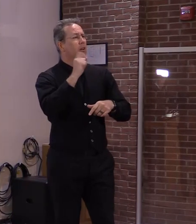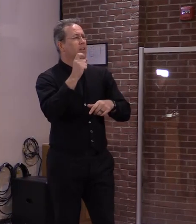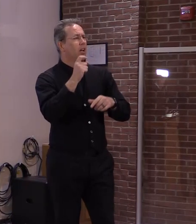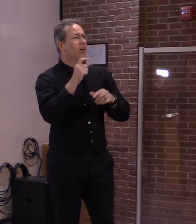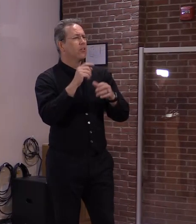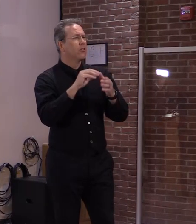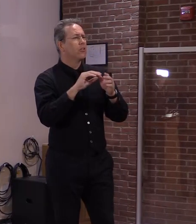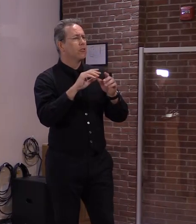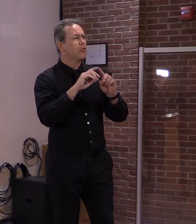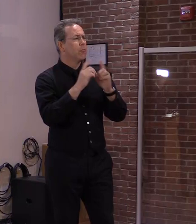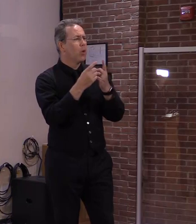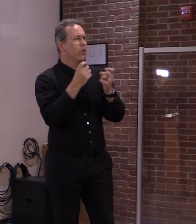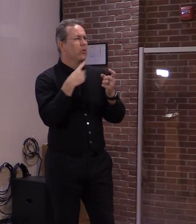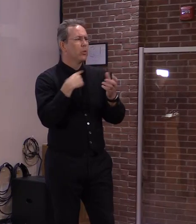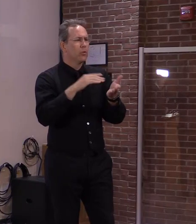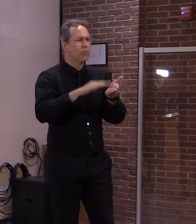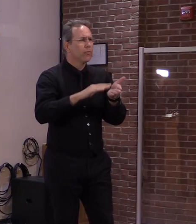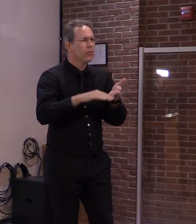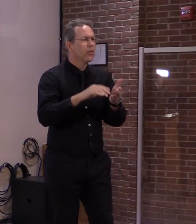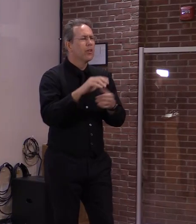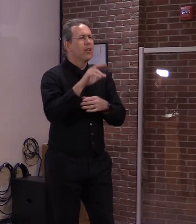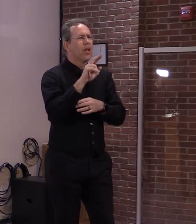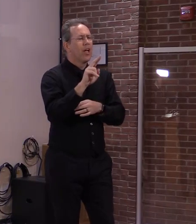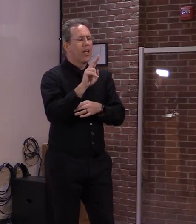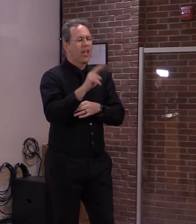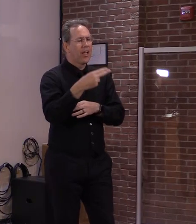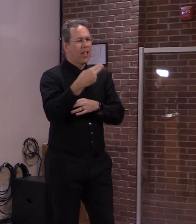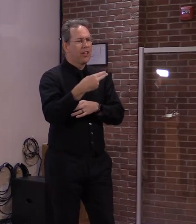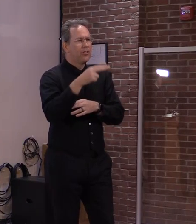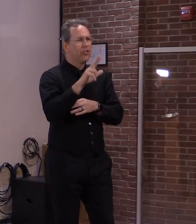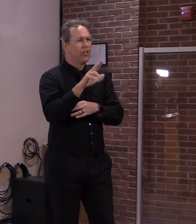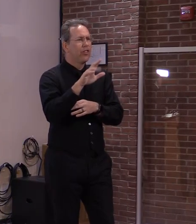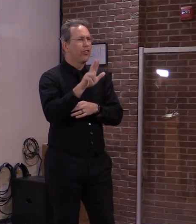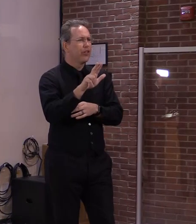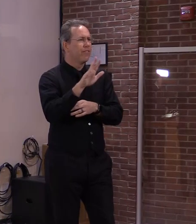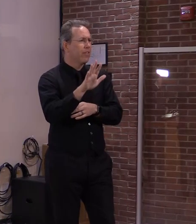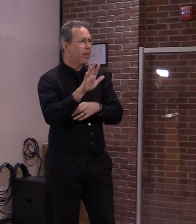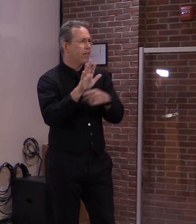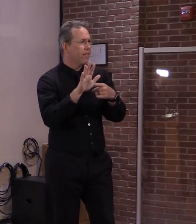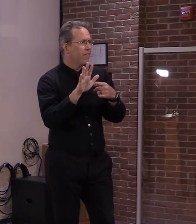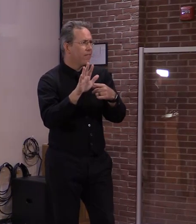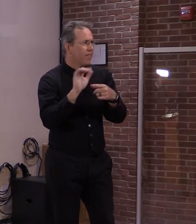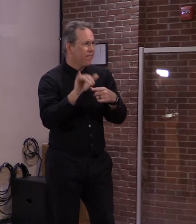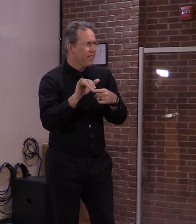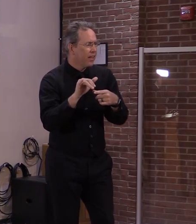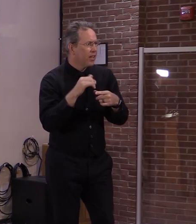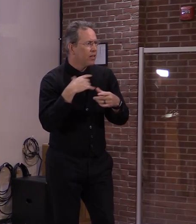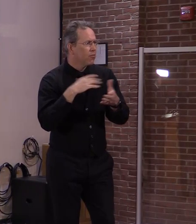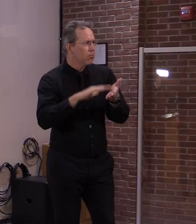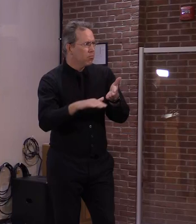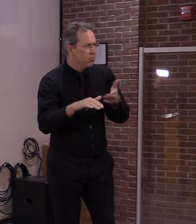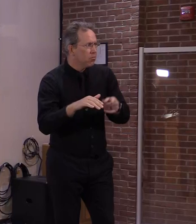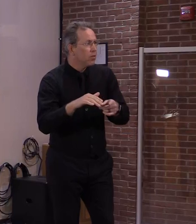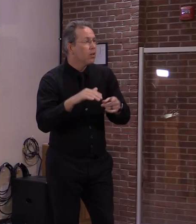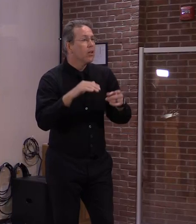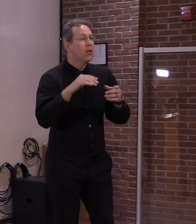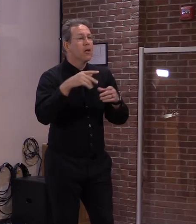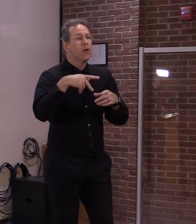issue is for PPP loans that are forgiven this current tax year, where the